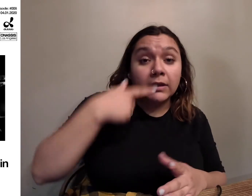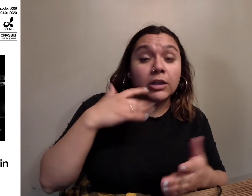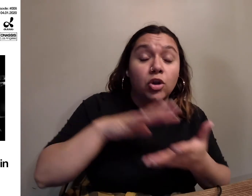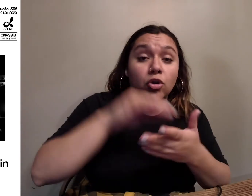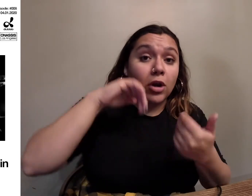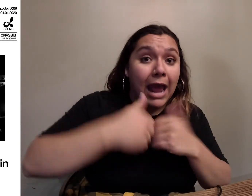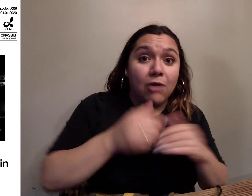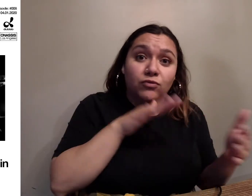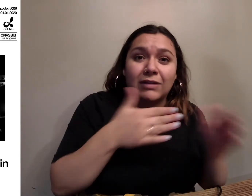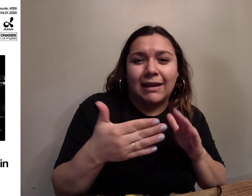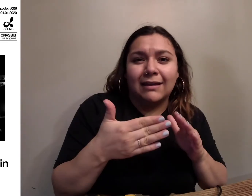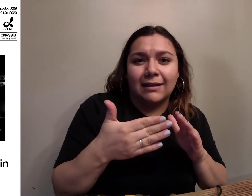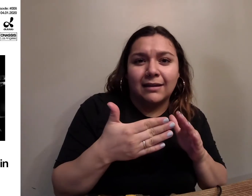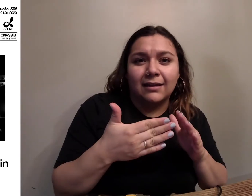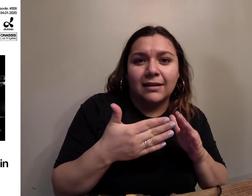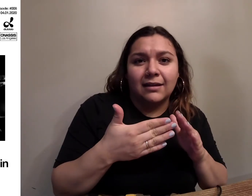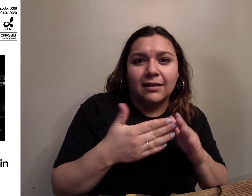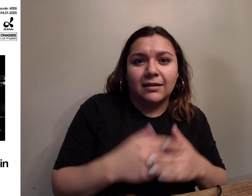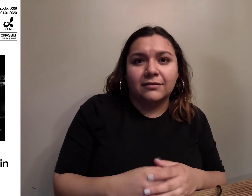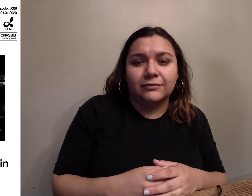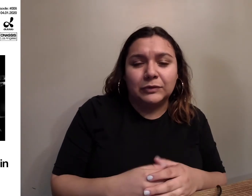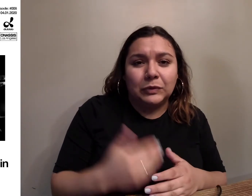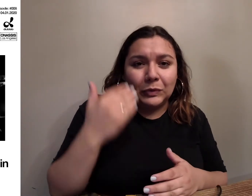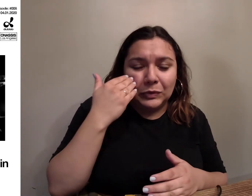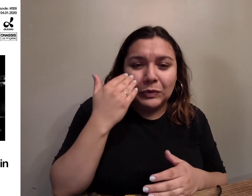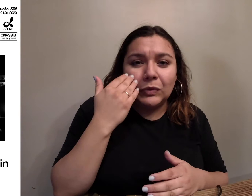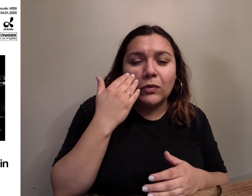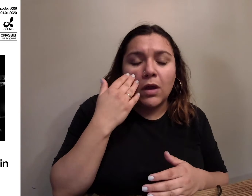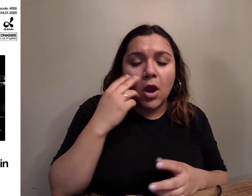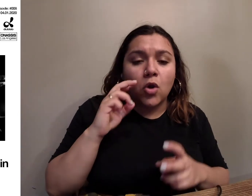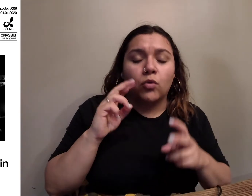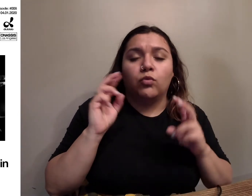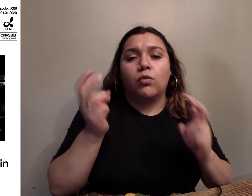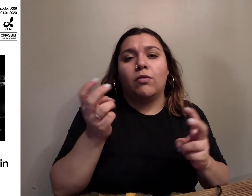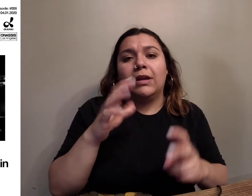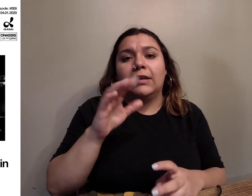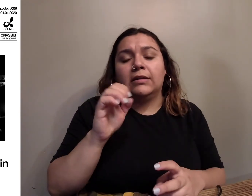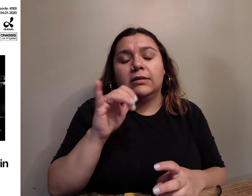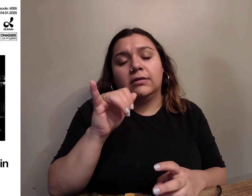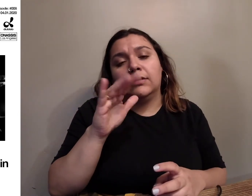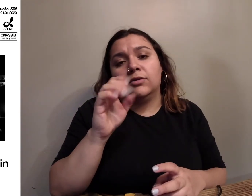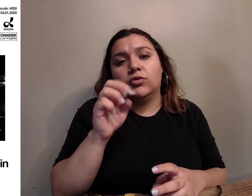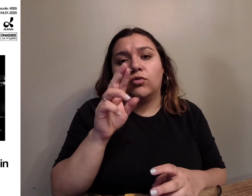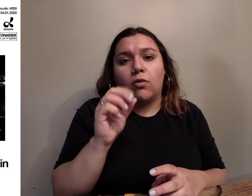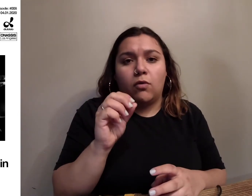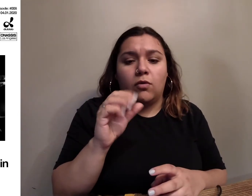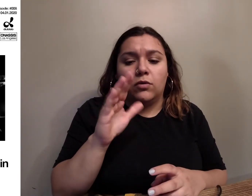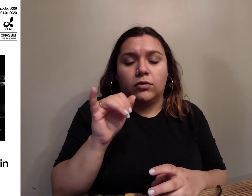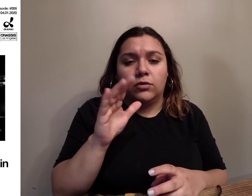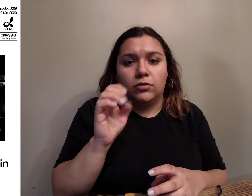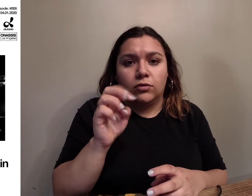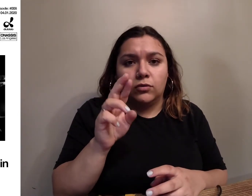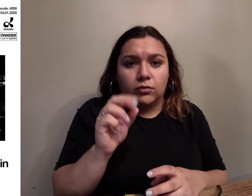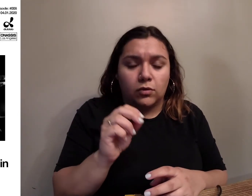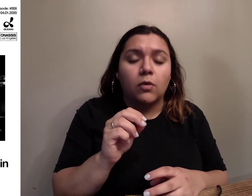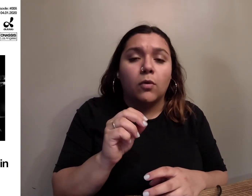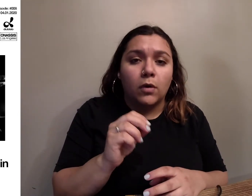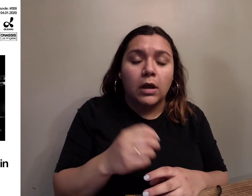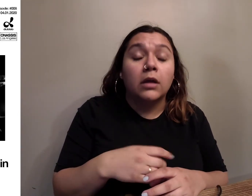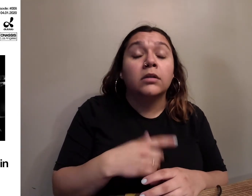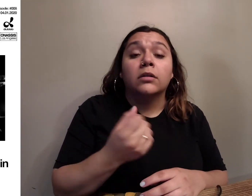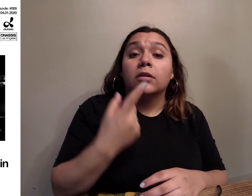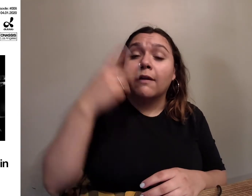how to die, as Montaigne says, quoting Cicero and Cicero's thinking of Socrates. So that